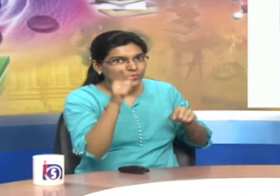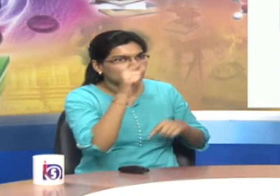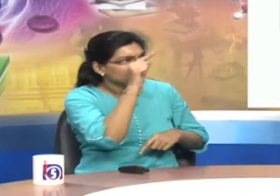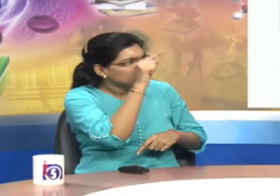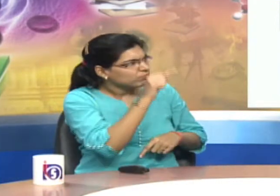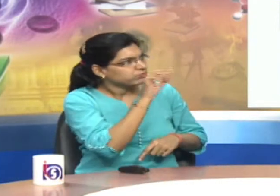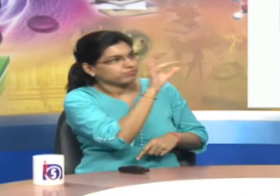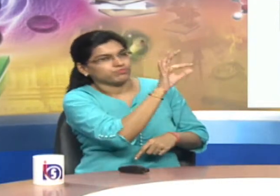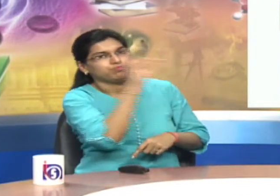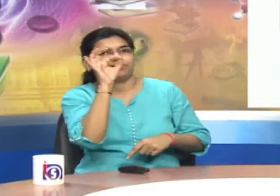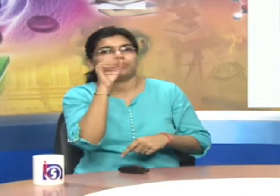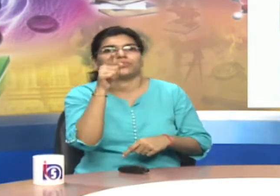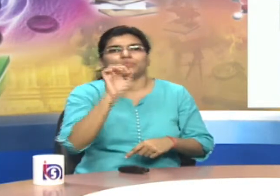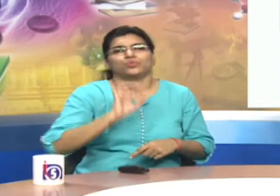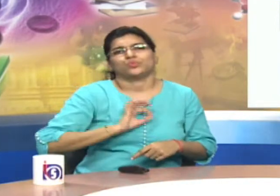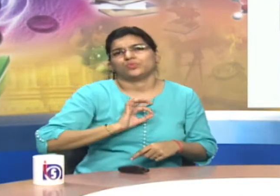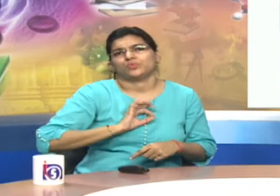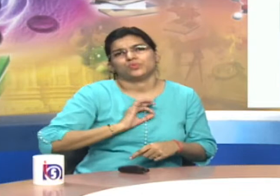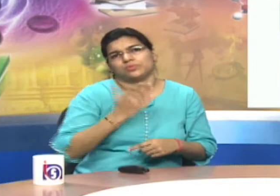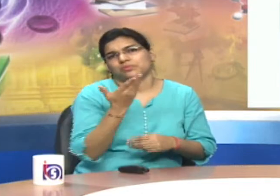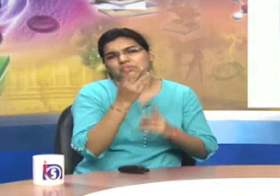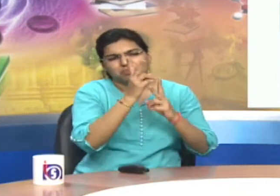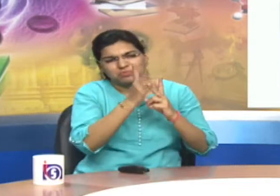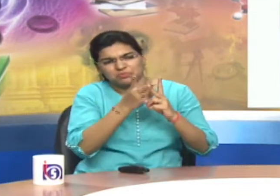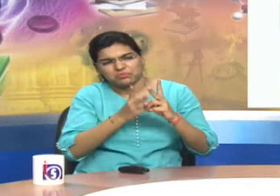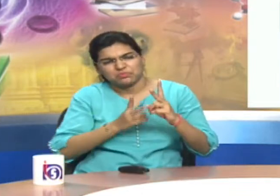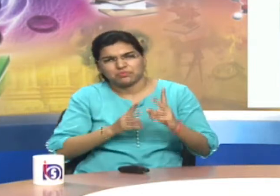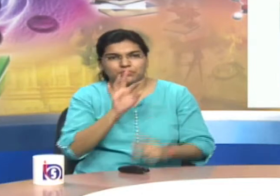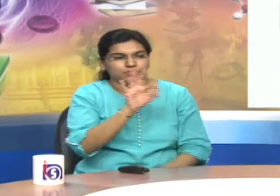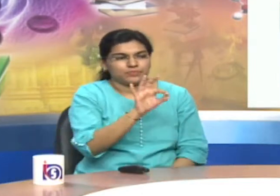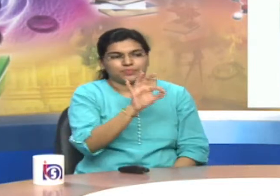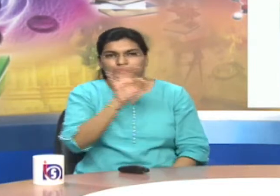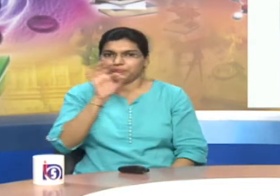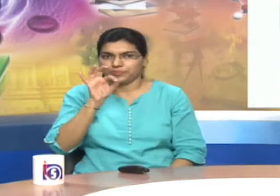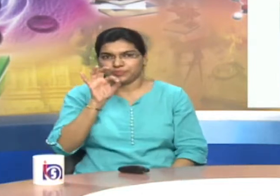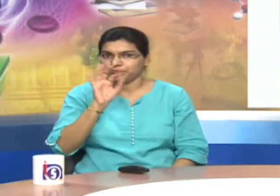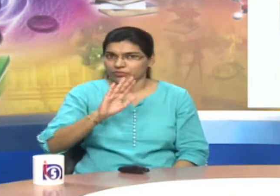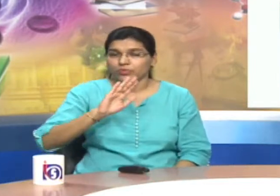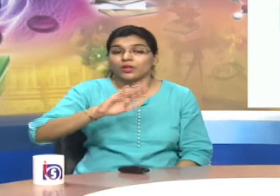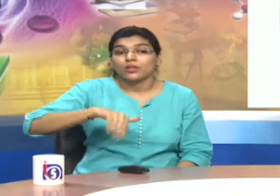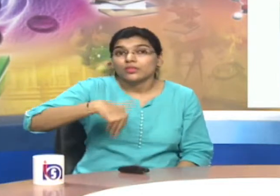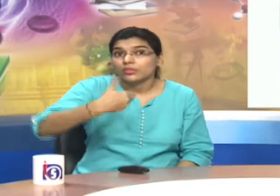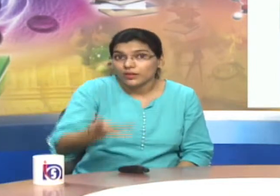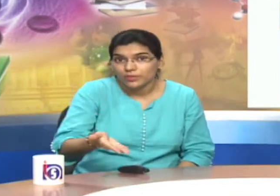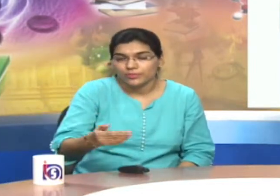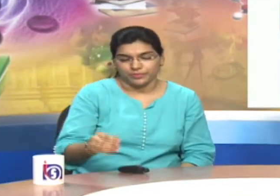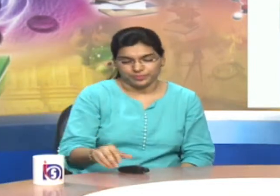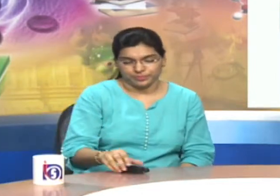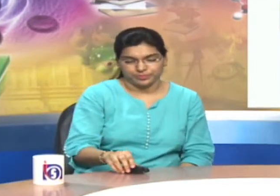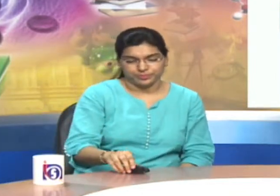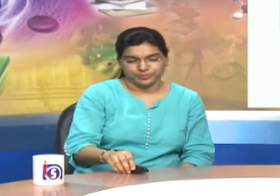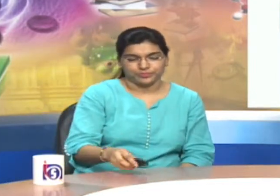can see the table. You can choose any style as per your choice, and